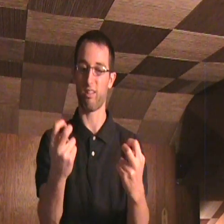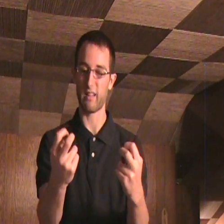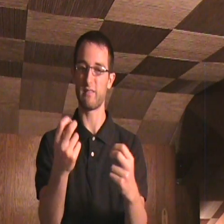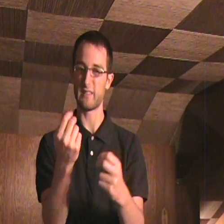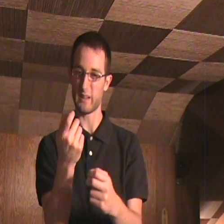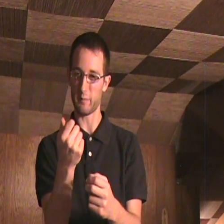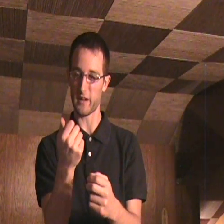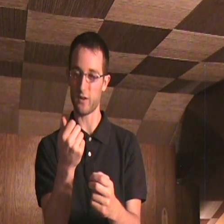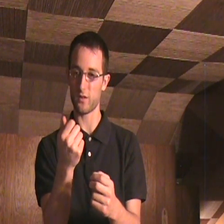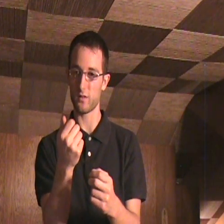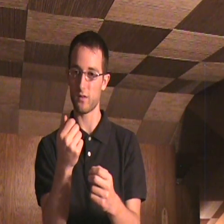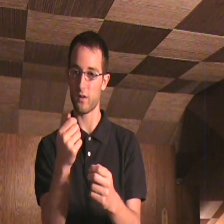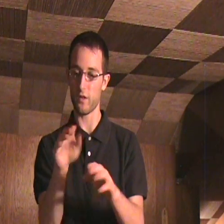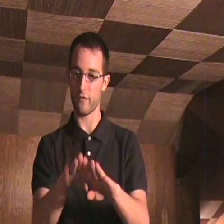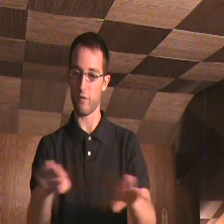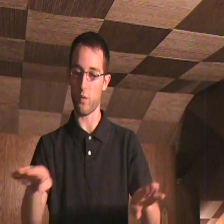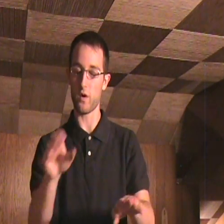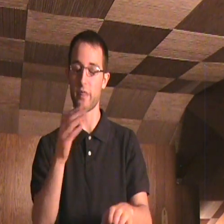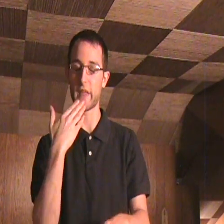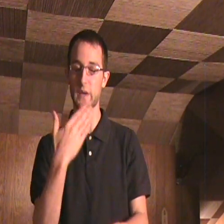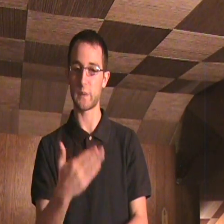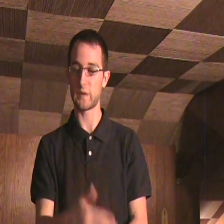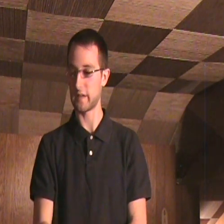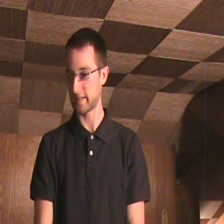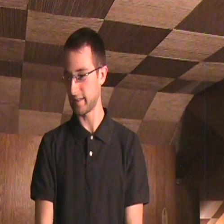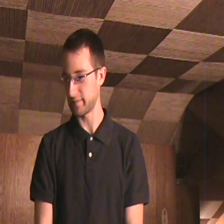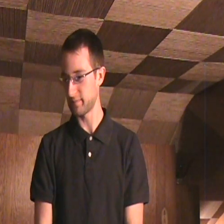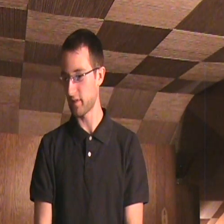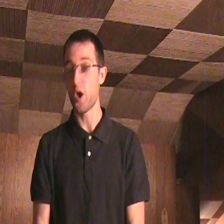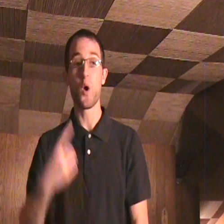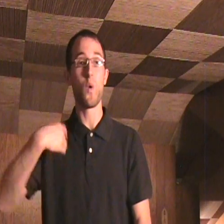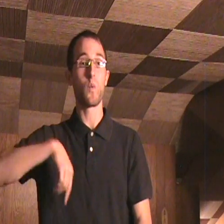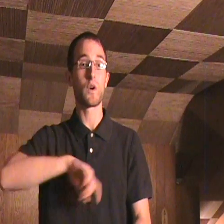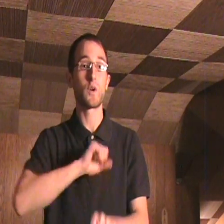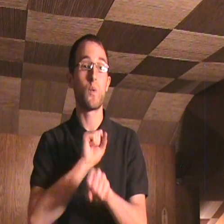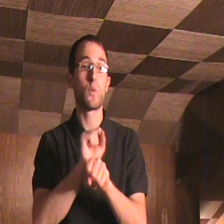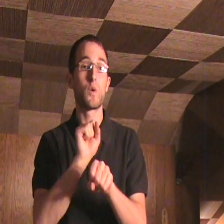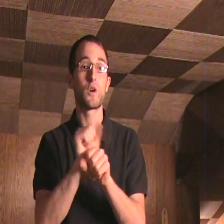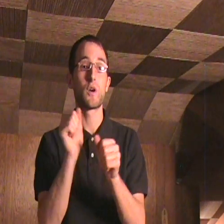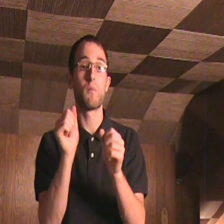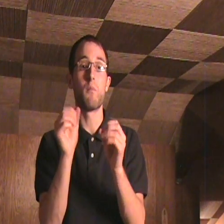We are going to work more on our wind and the seasons.